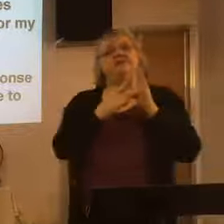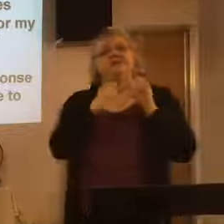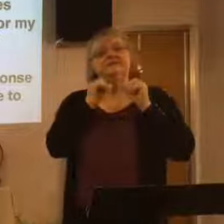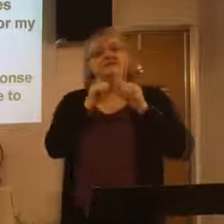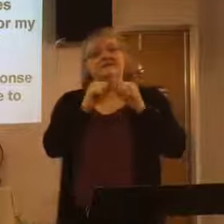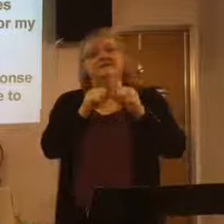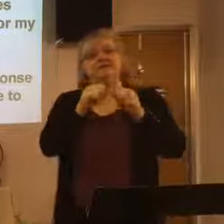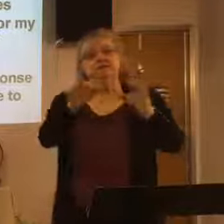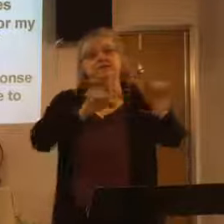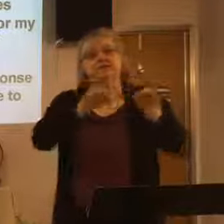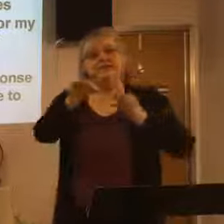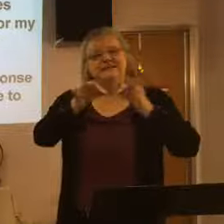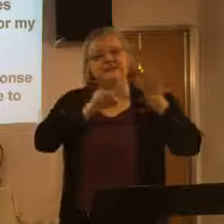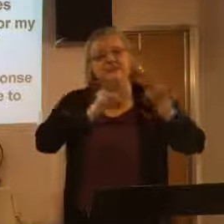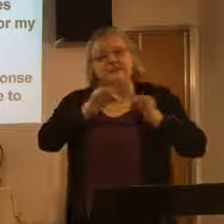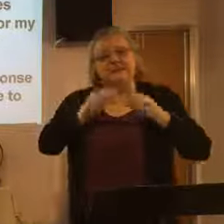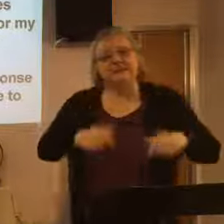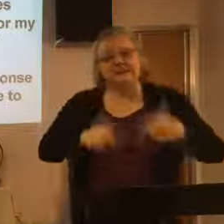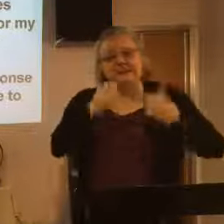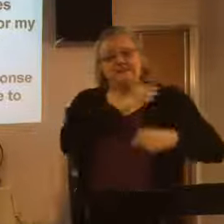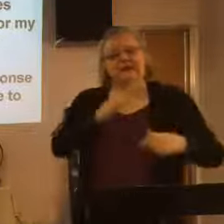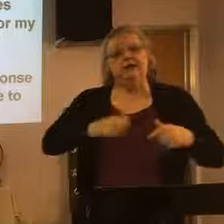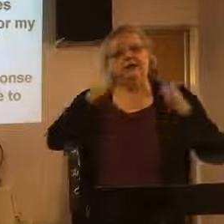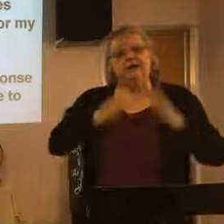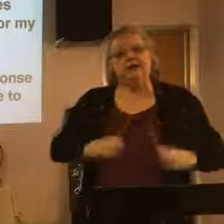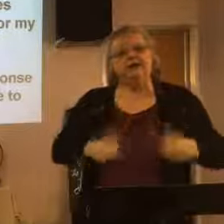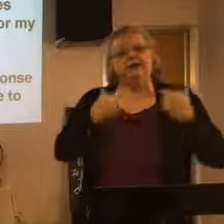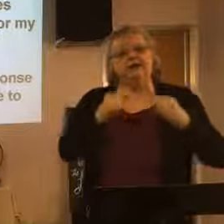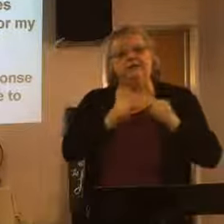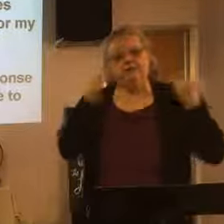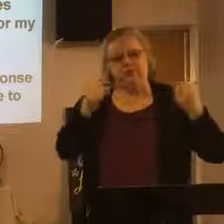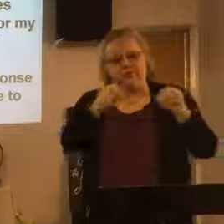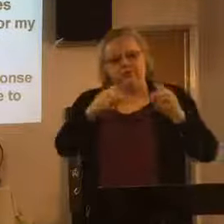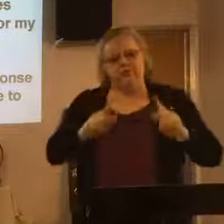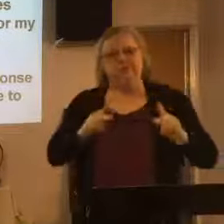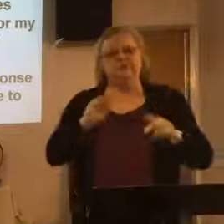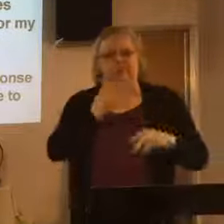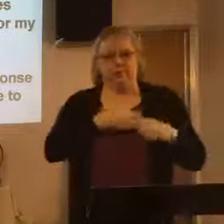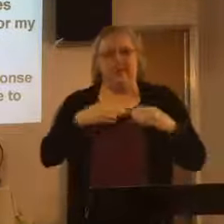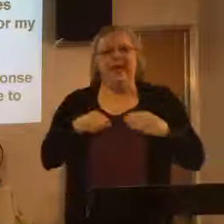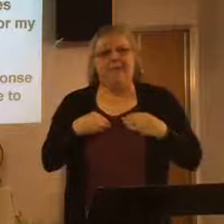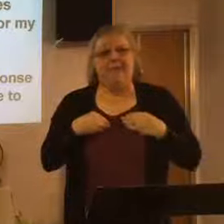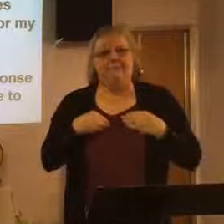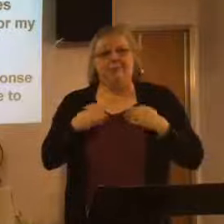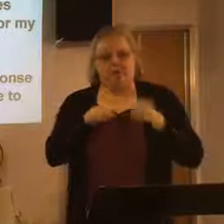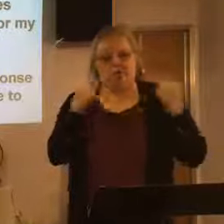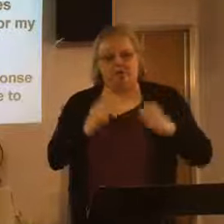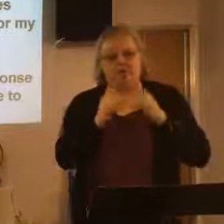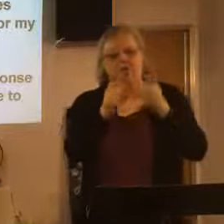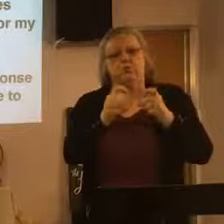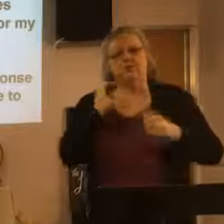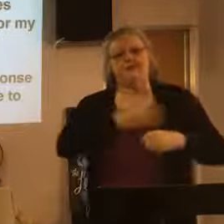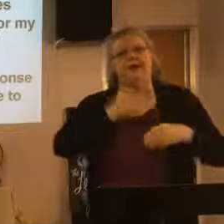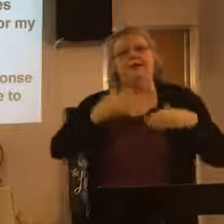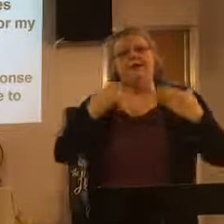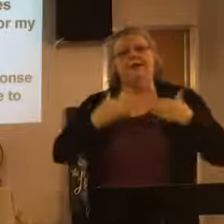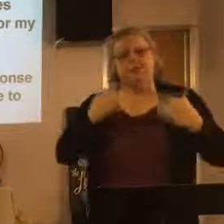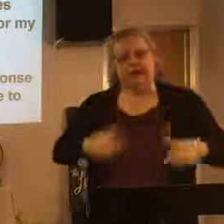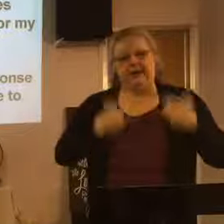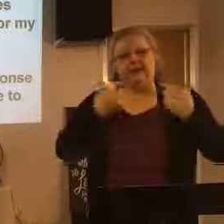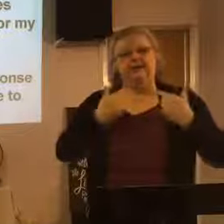to explain living the Christian life, the great privileges, the great rewards that we enjoy